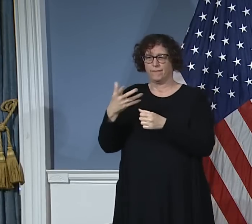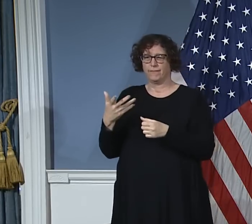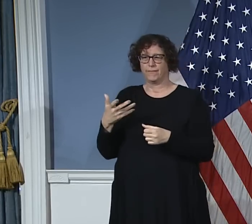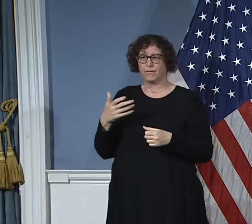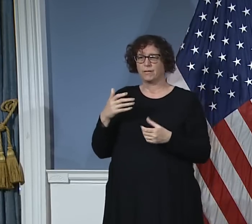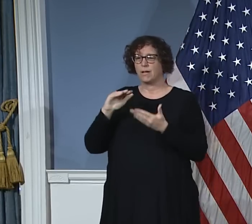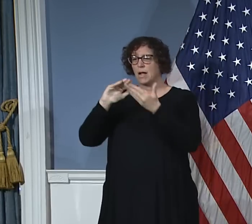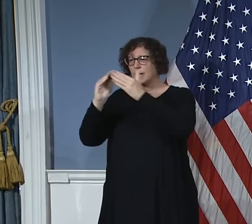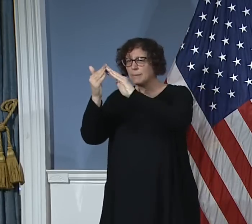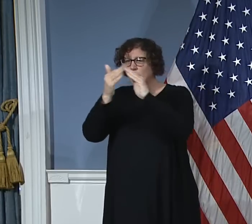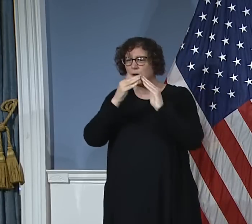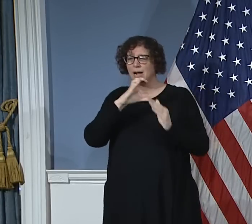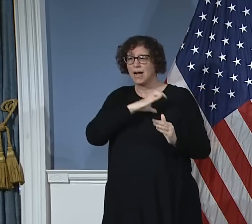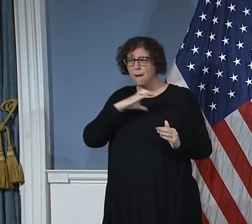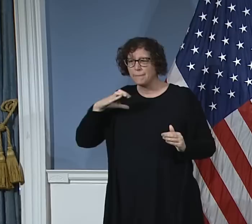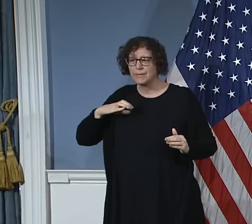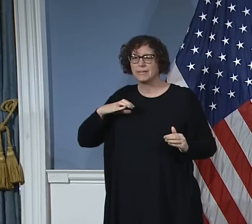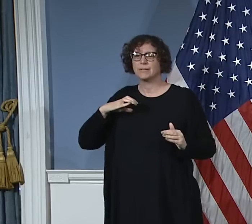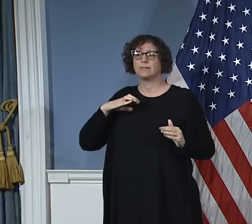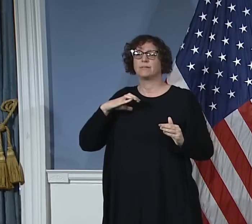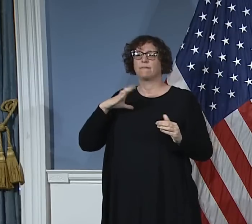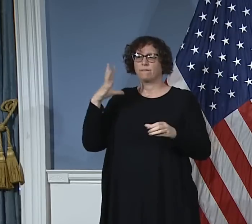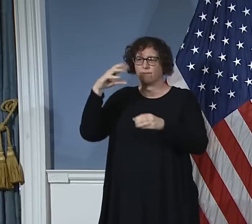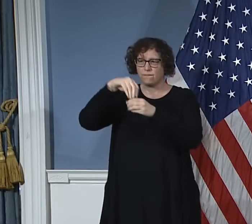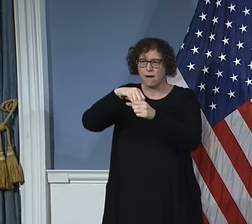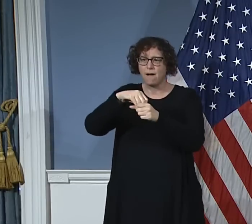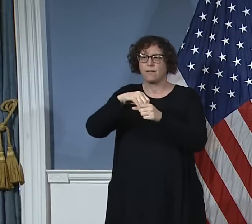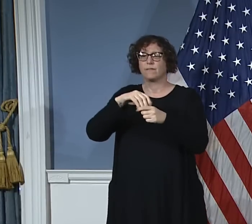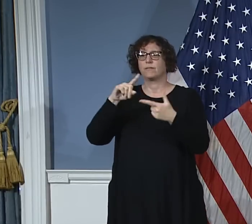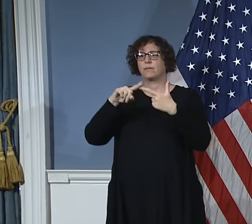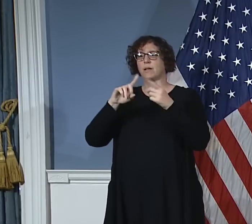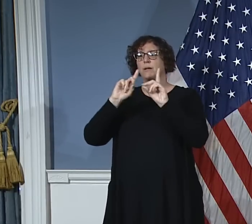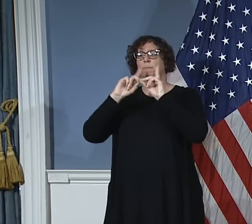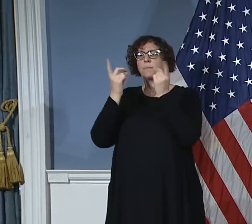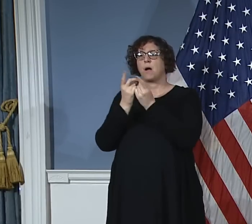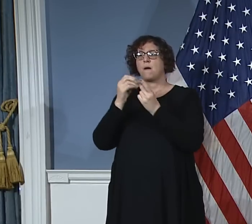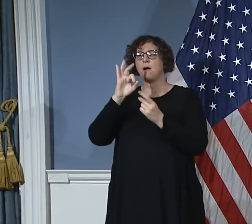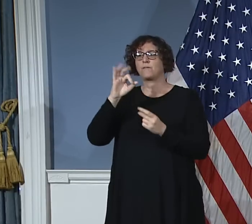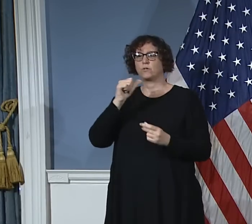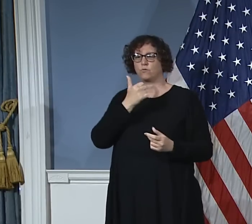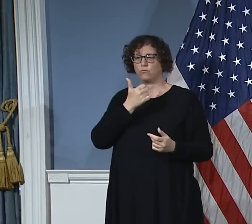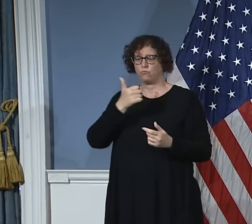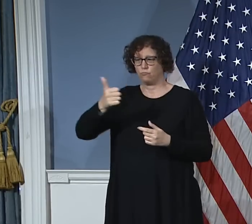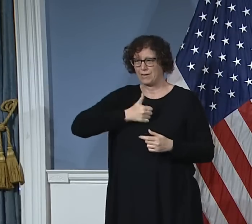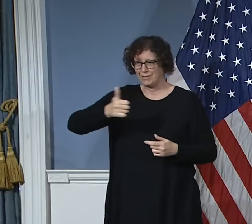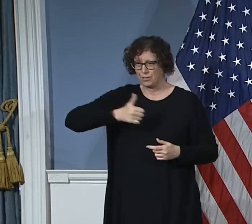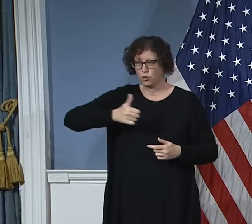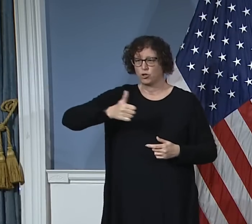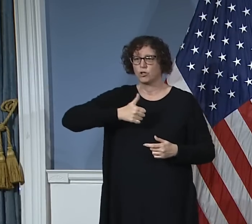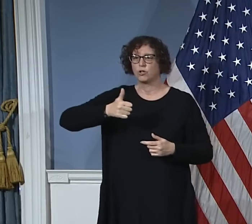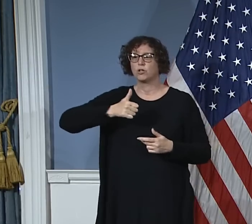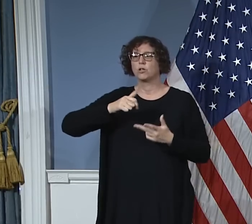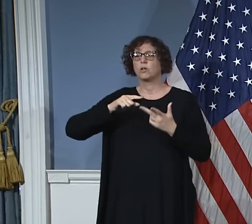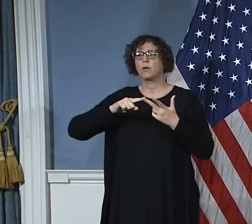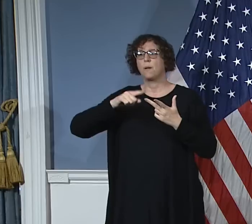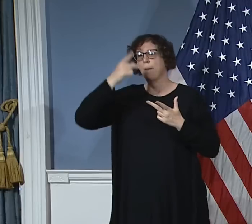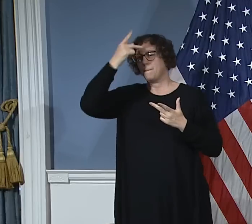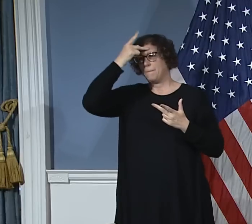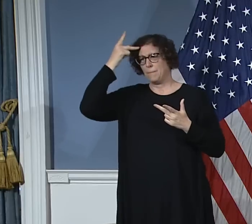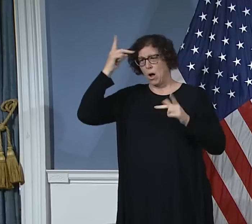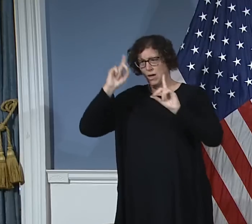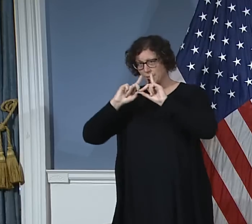communities. We're going to work with DOT, of course. I think Parks obviously has a lot to say, but I'm going to really